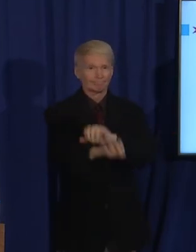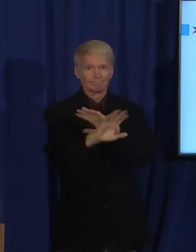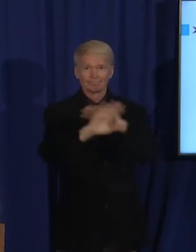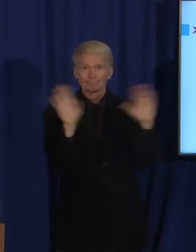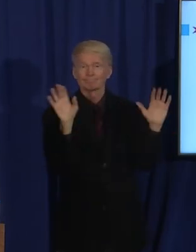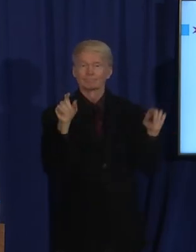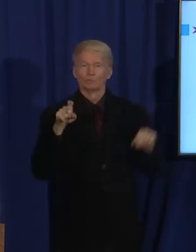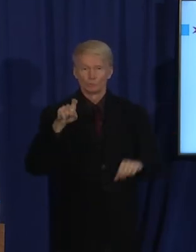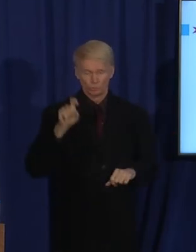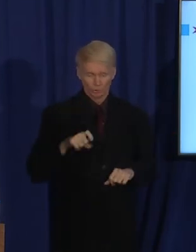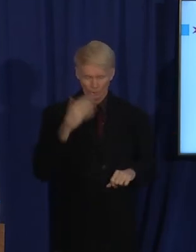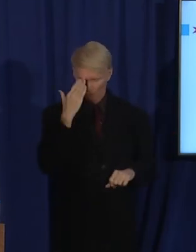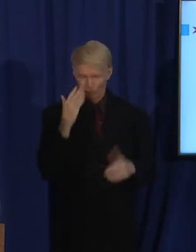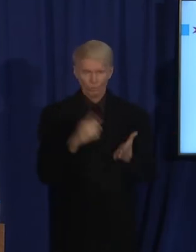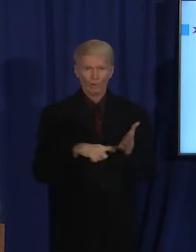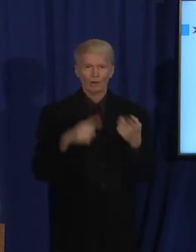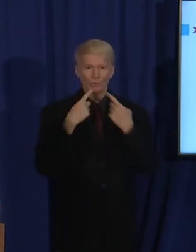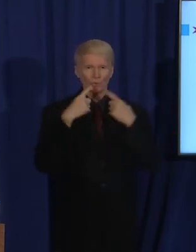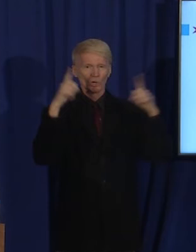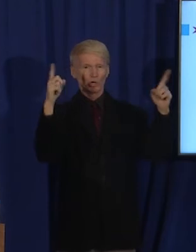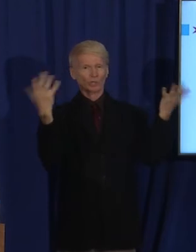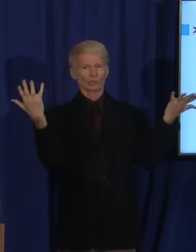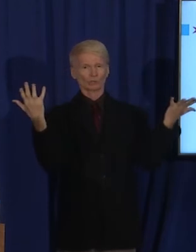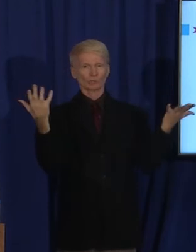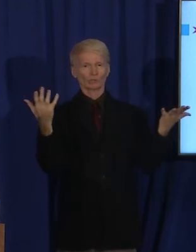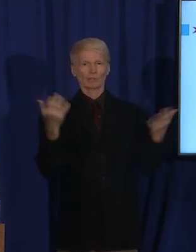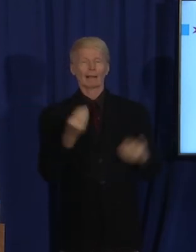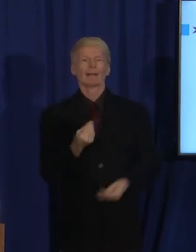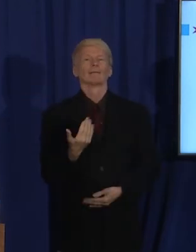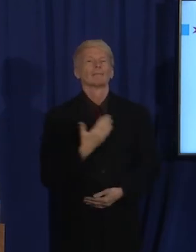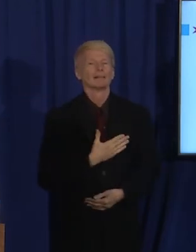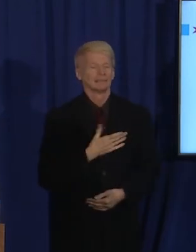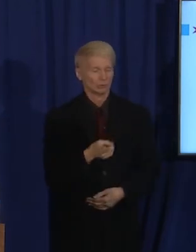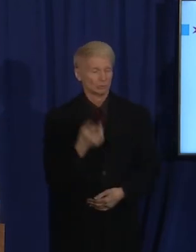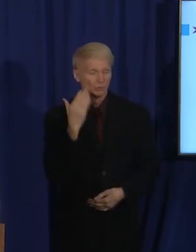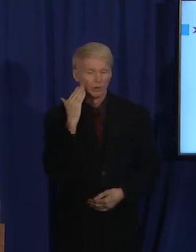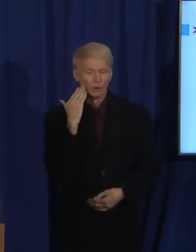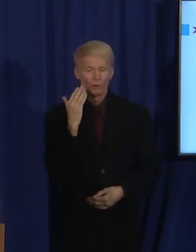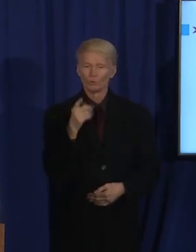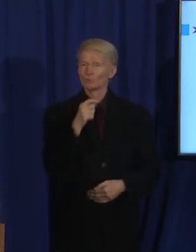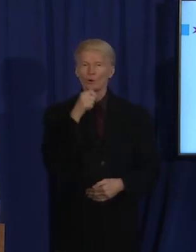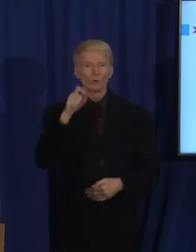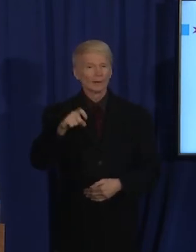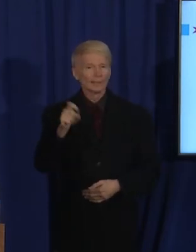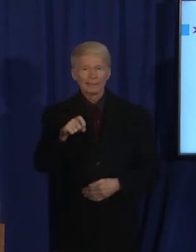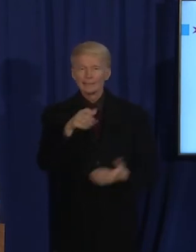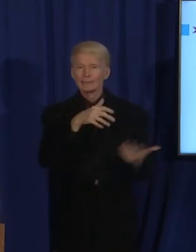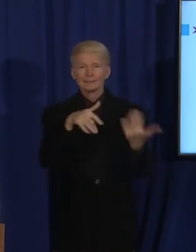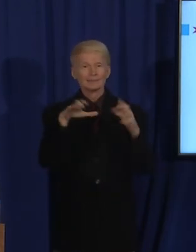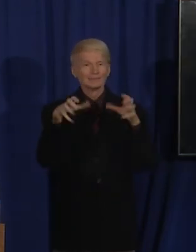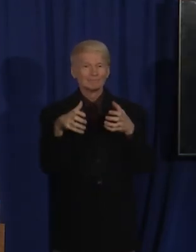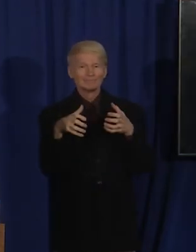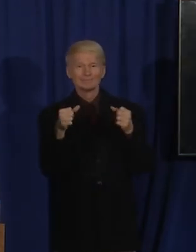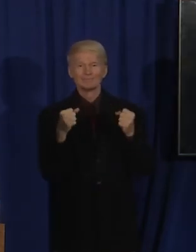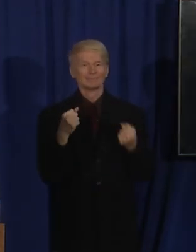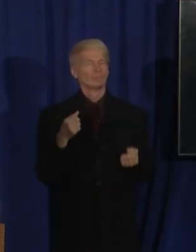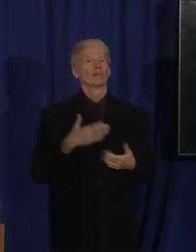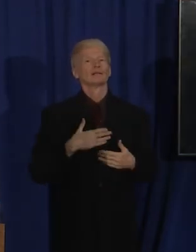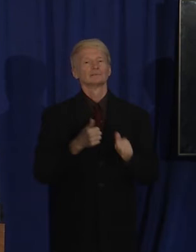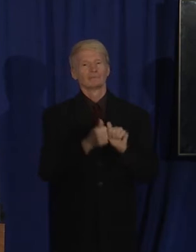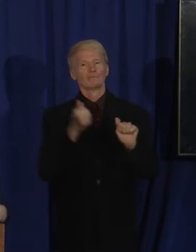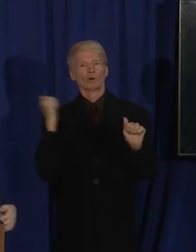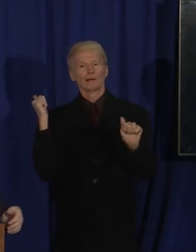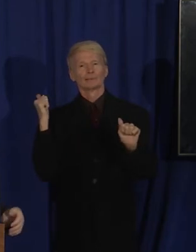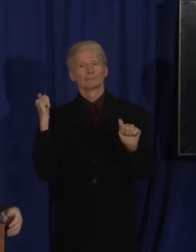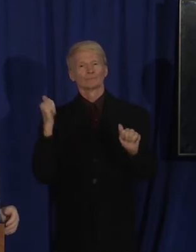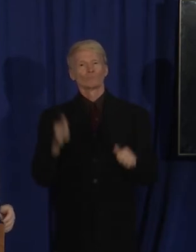work. Please, as much as you can, if there are interactions you're having that are not essential, back off on those.